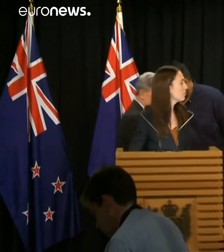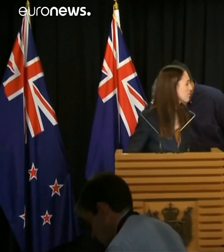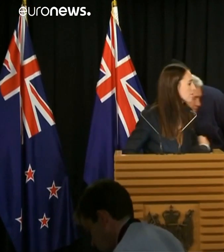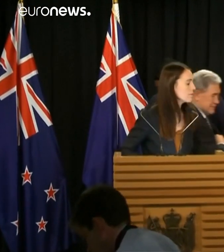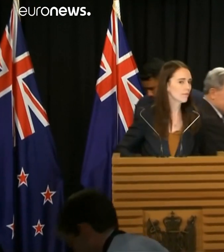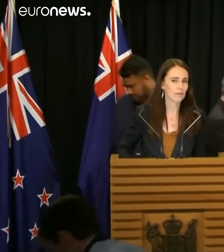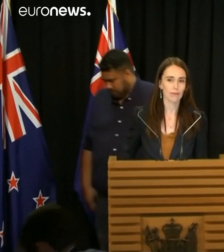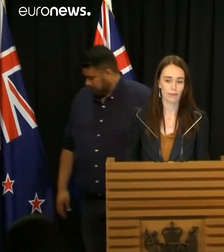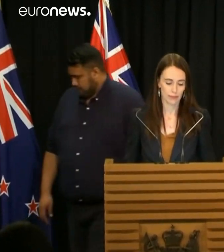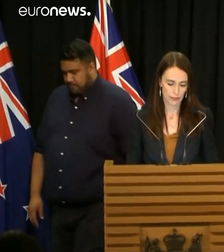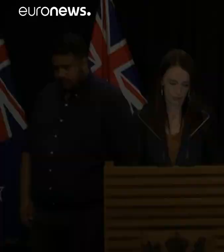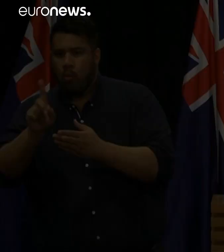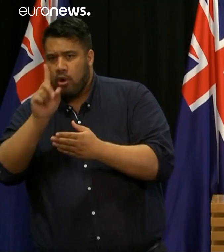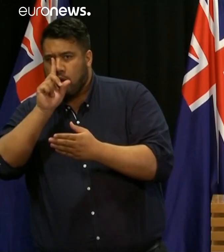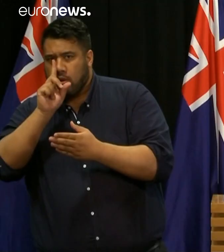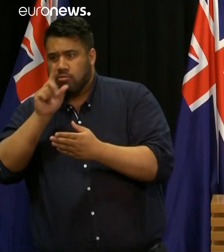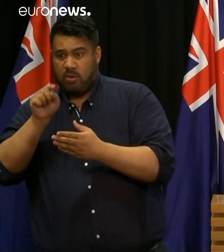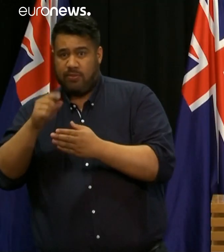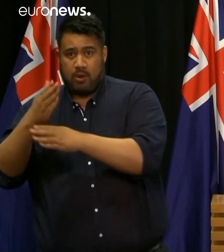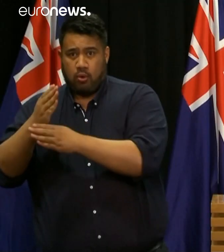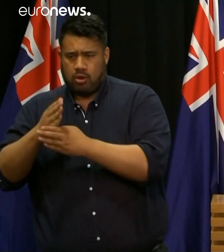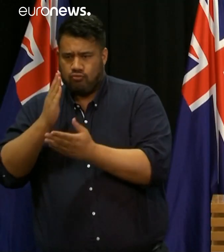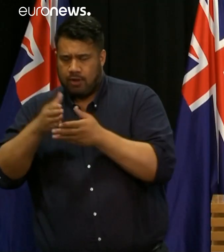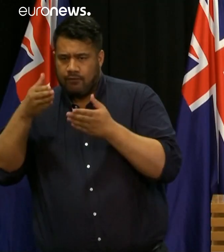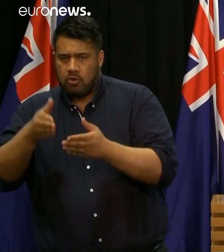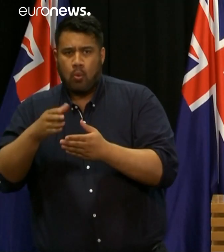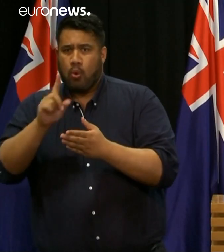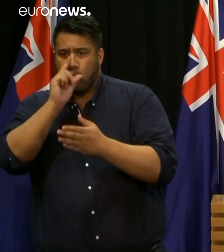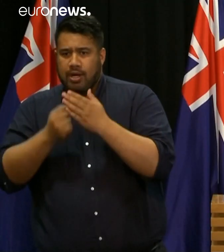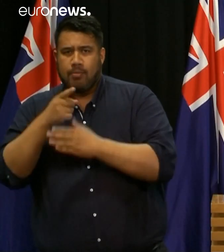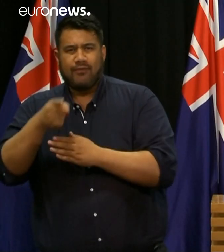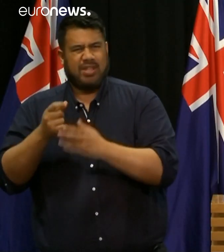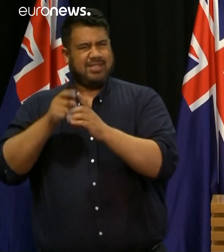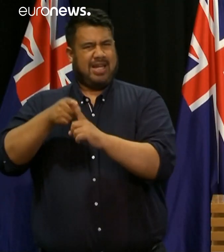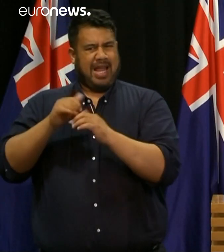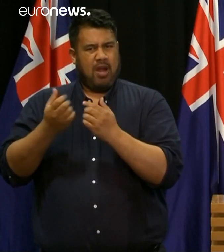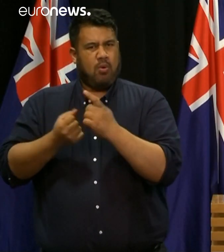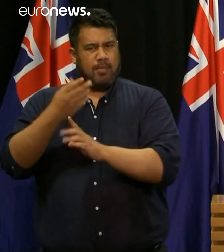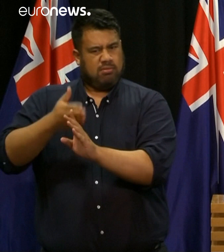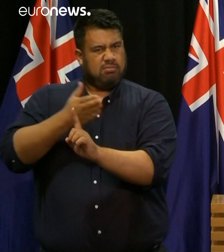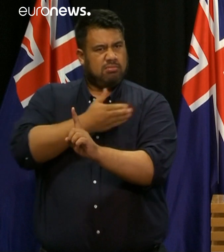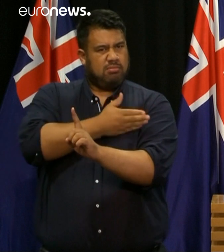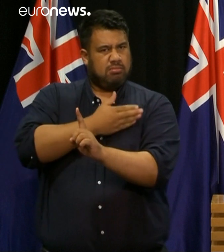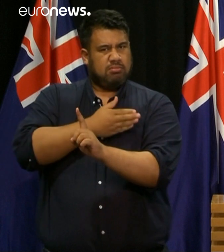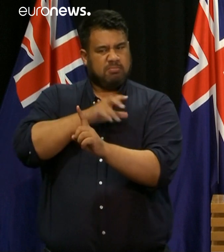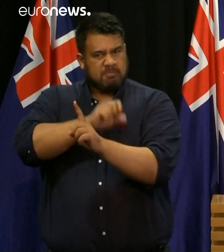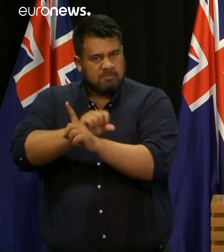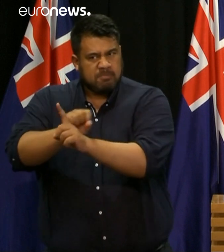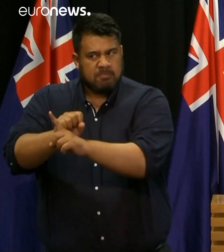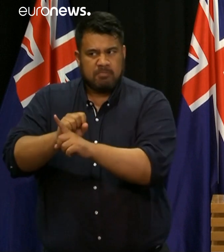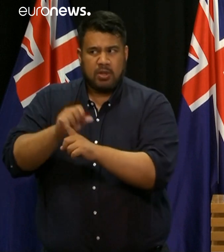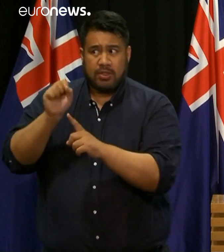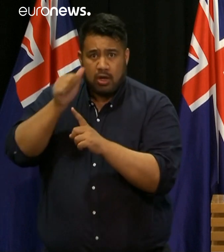services could have done more. It is important that no stone is left unturned to get to the bottom of how this act of terrorism